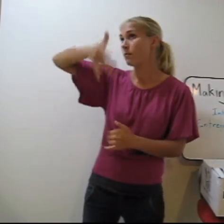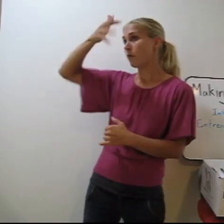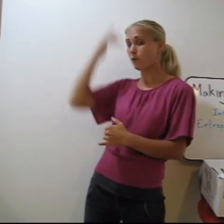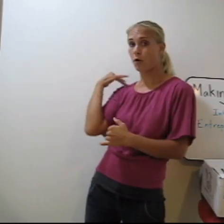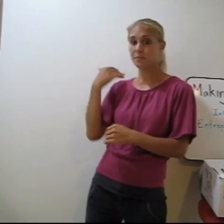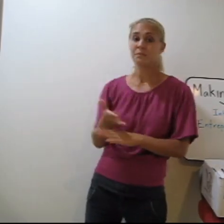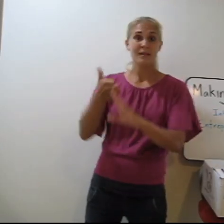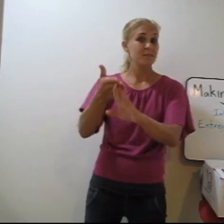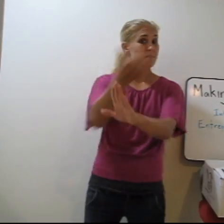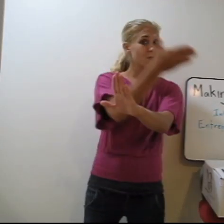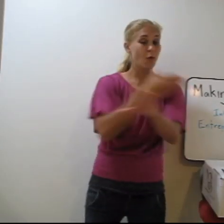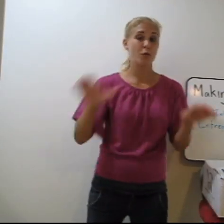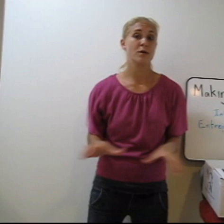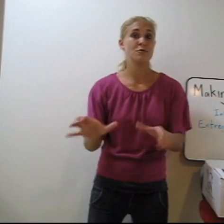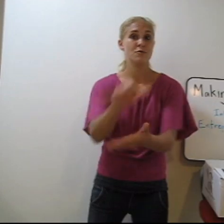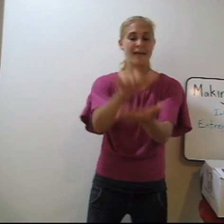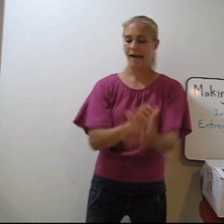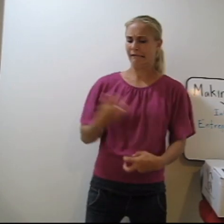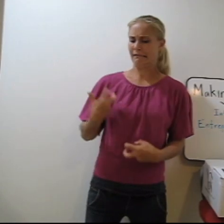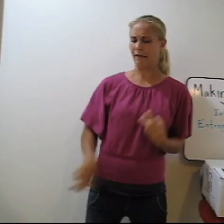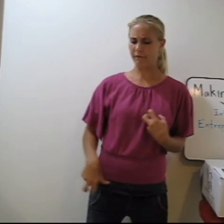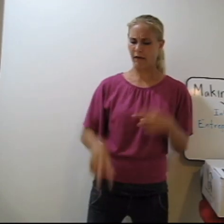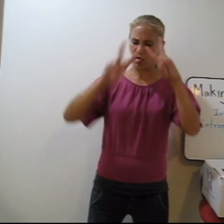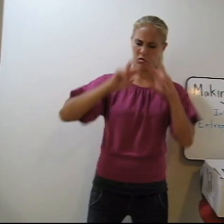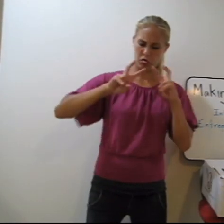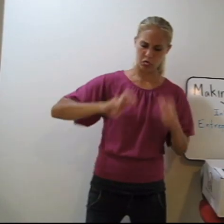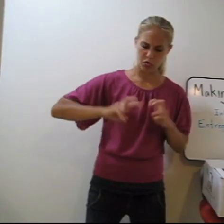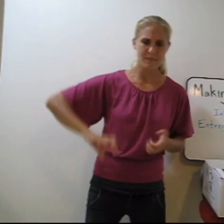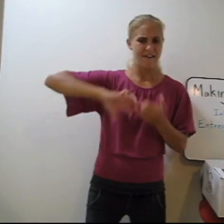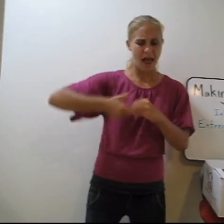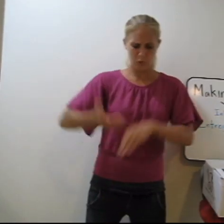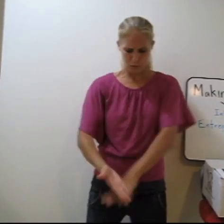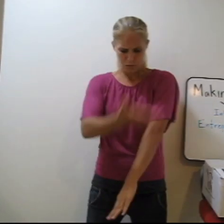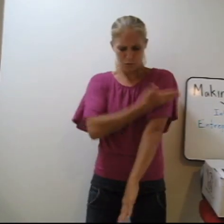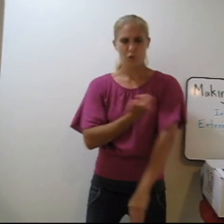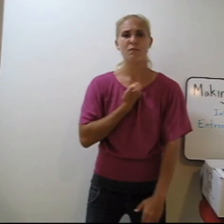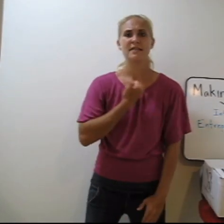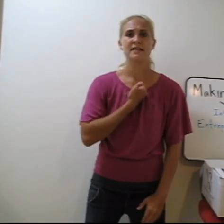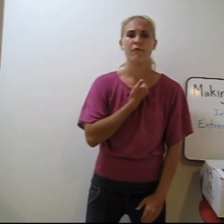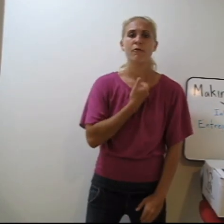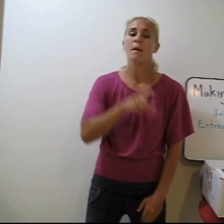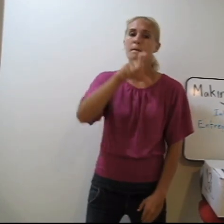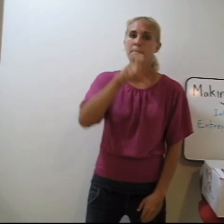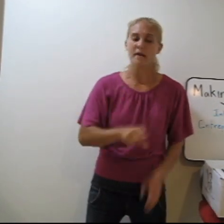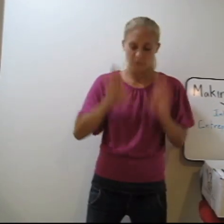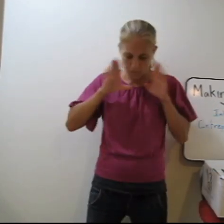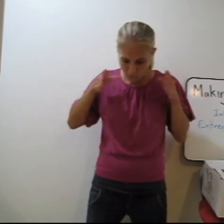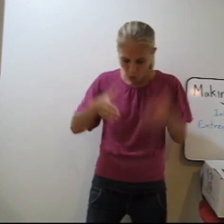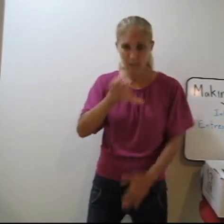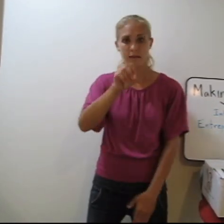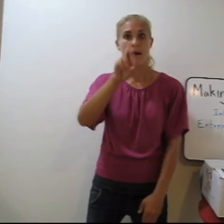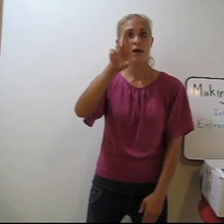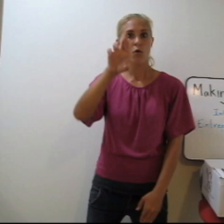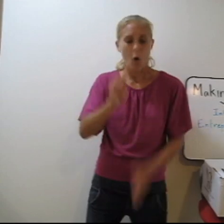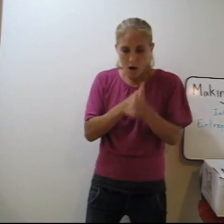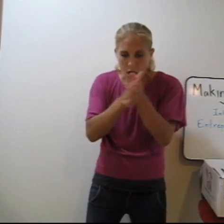we jump into the tough work of how to work on you, we need to address your core motivation for doing so. We have to address